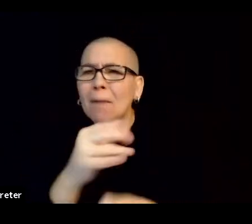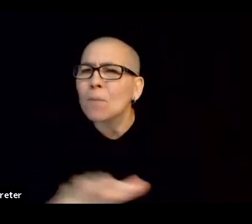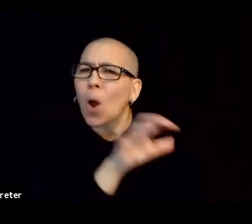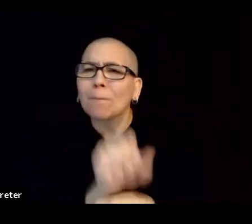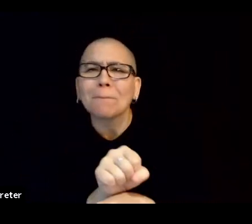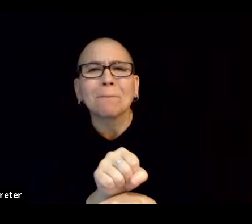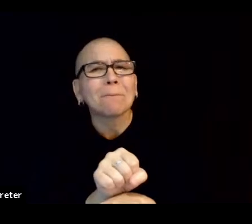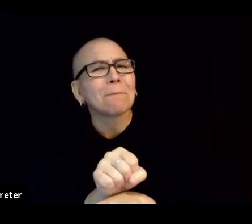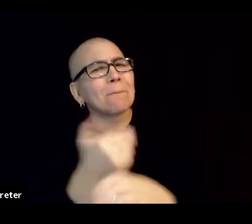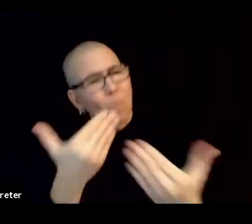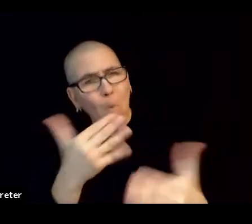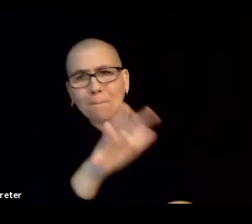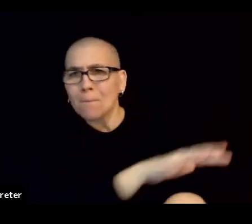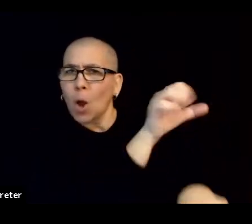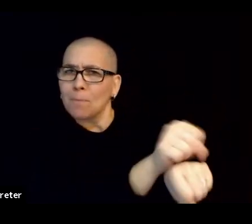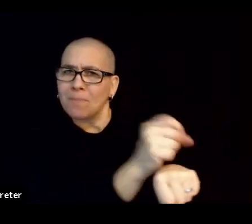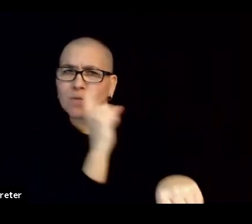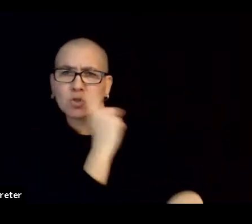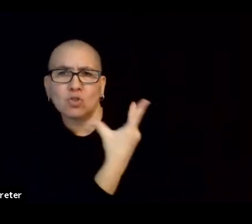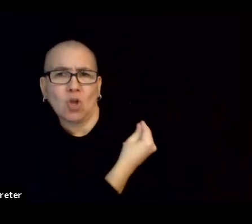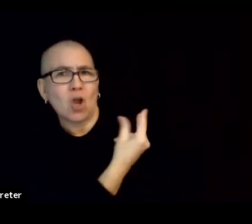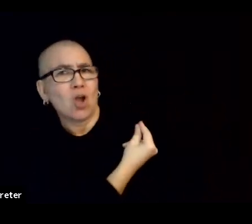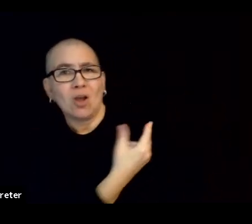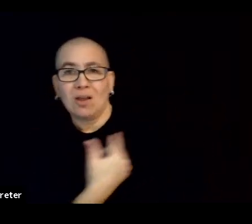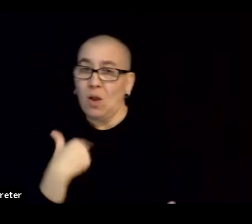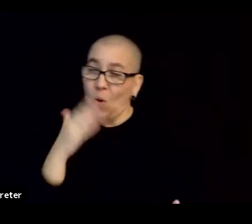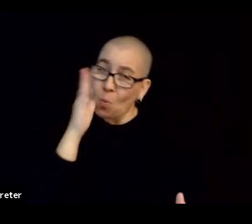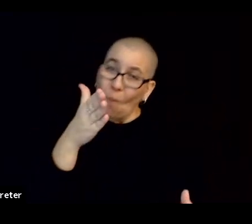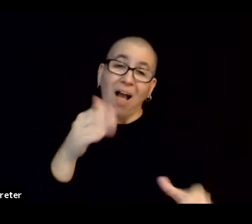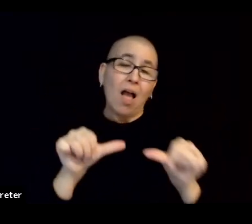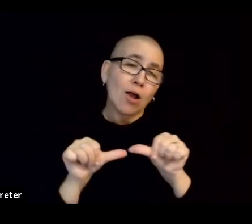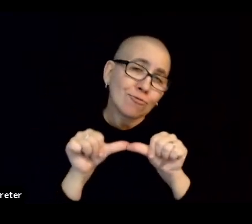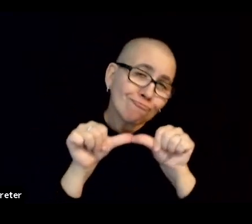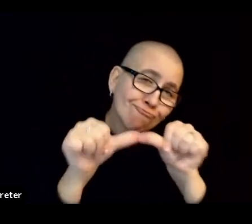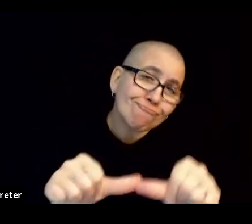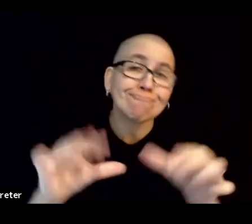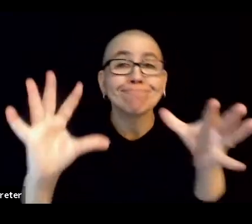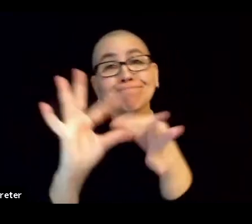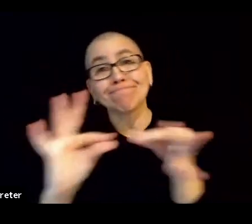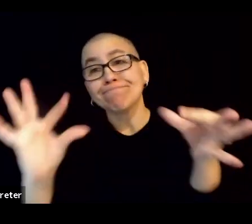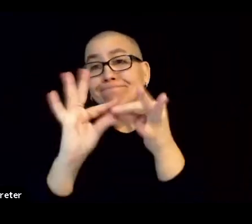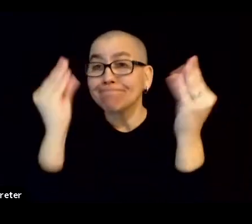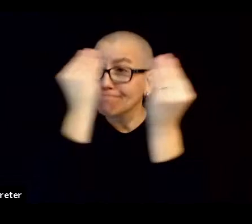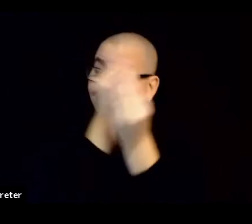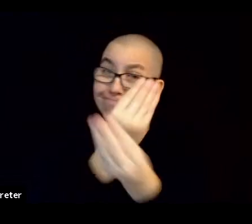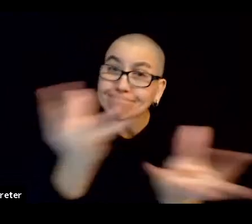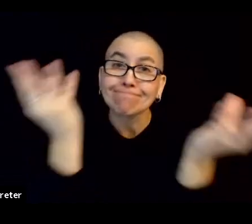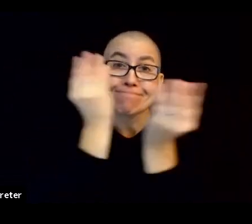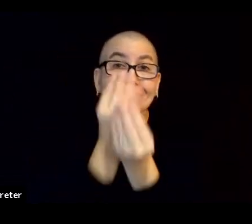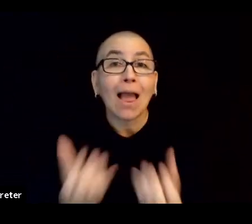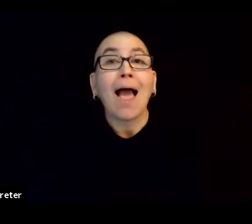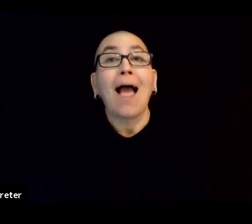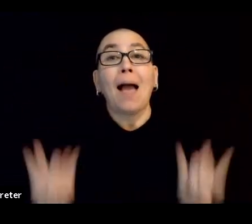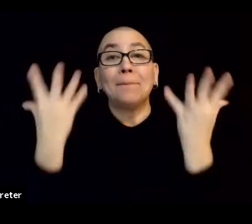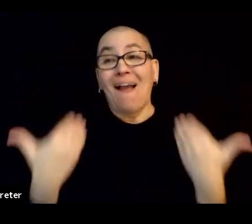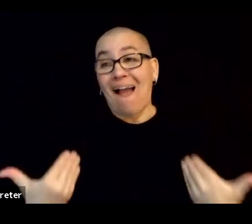public updated on vaccine supply and priority populations. But because of limited